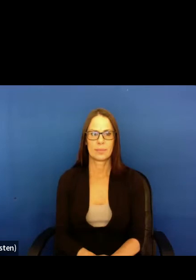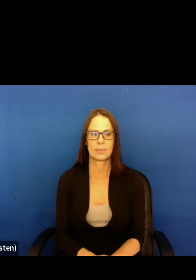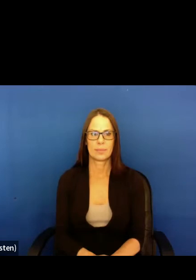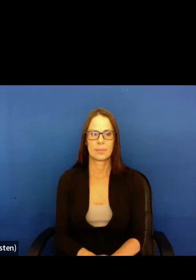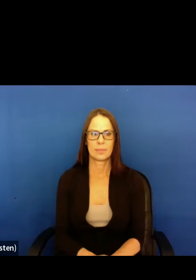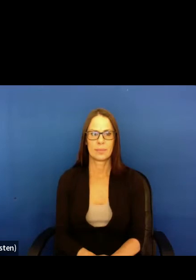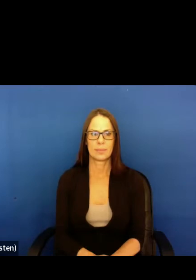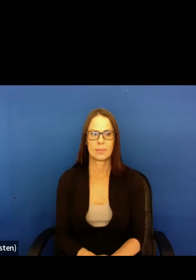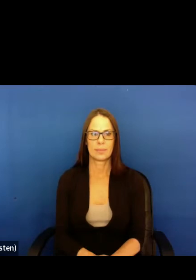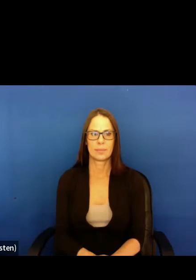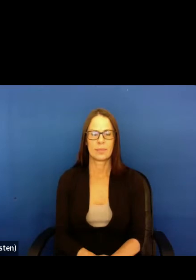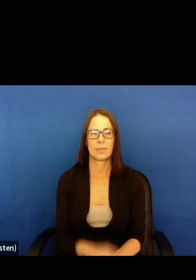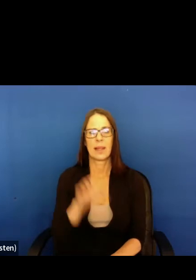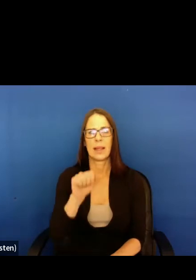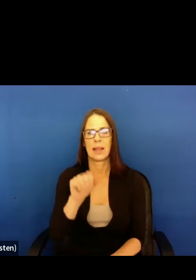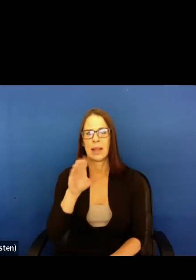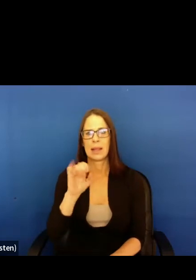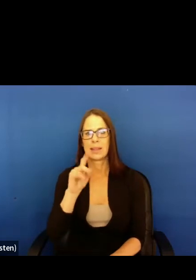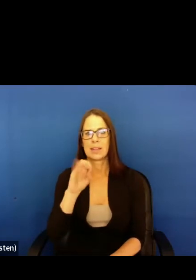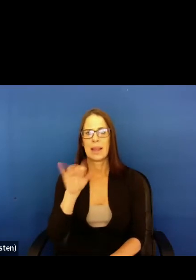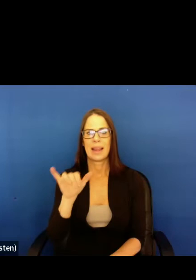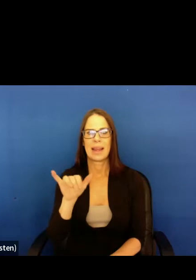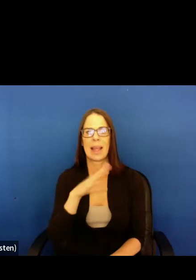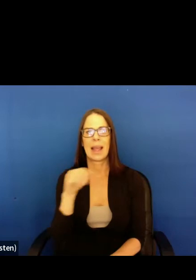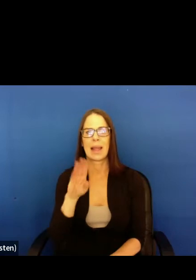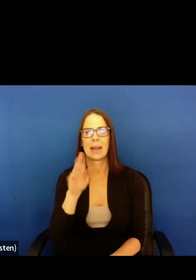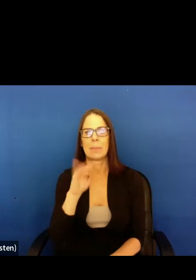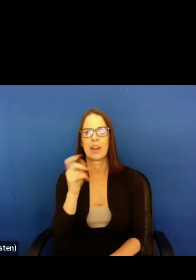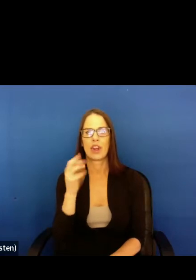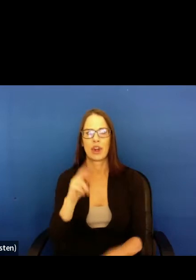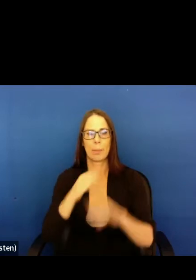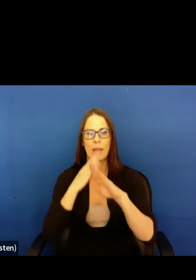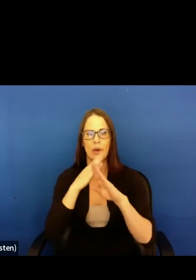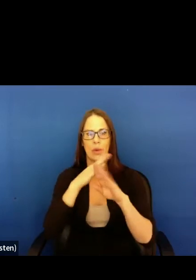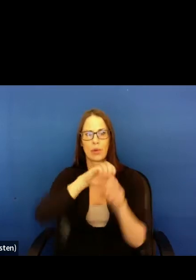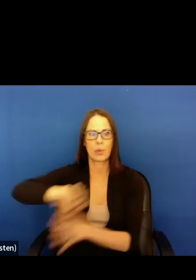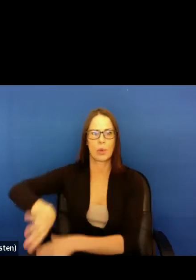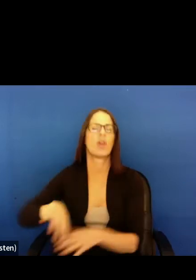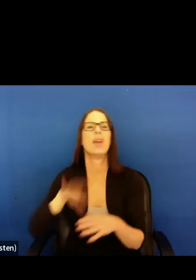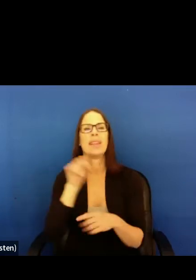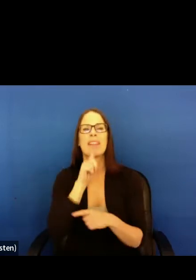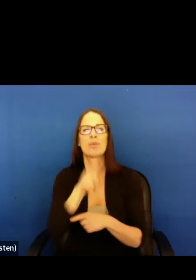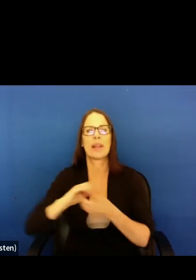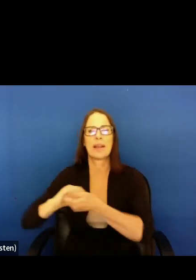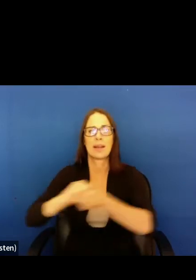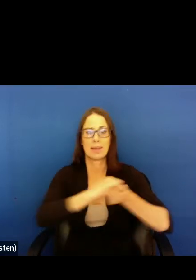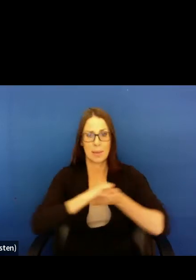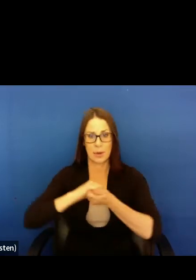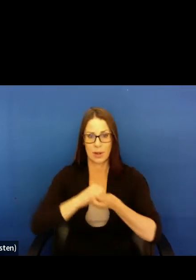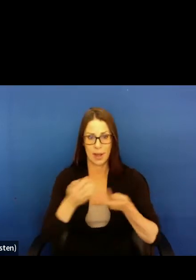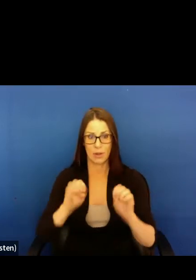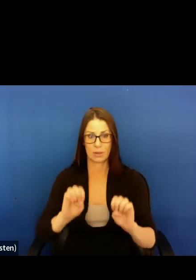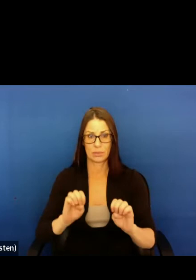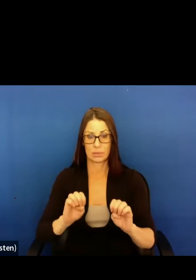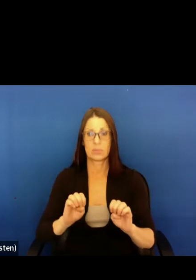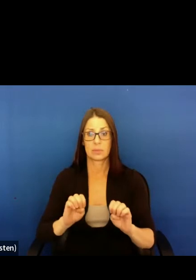When it comes to accessibility and barrier removal, it's really a collaborative effort. And even within our